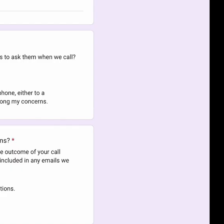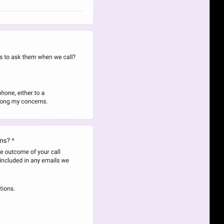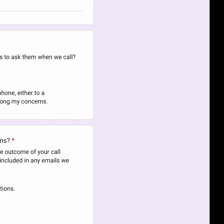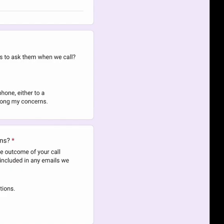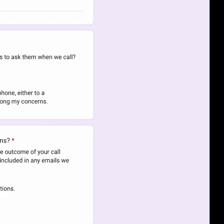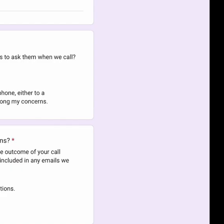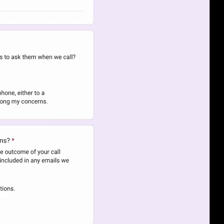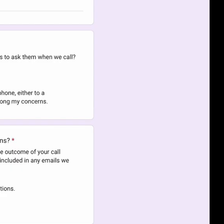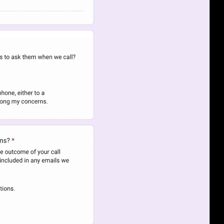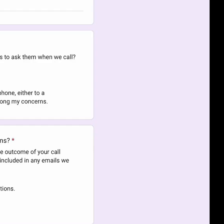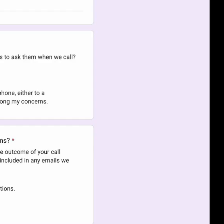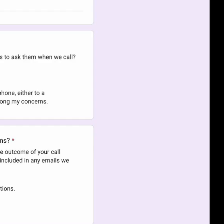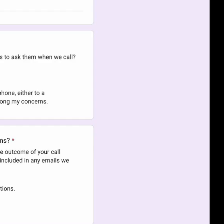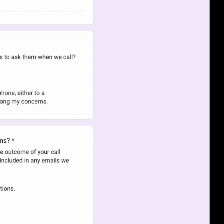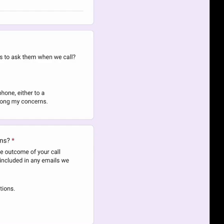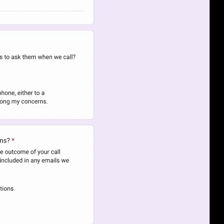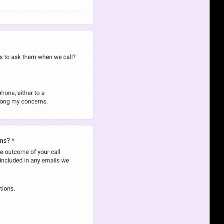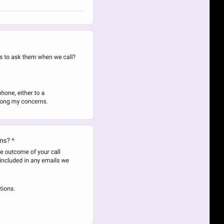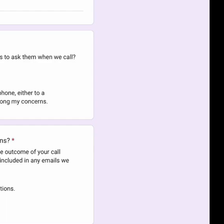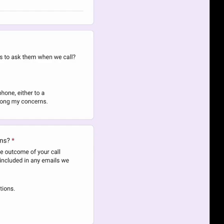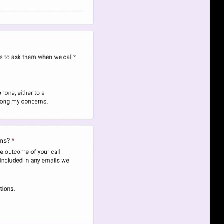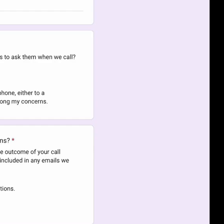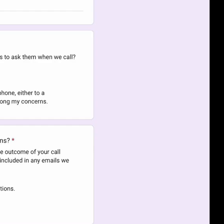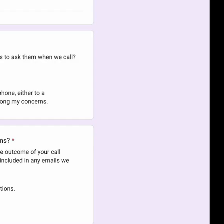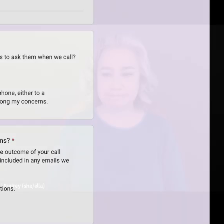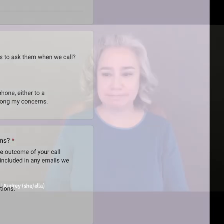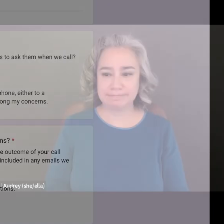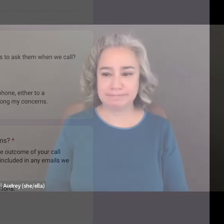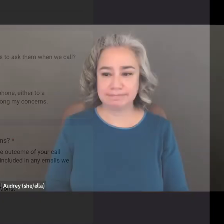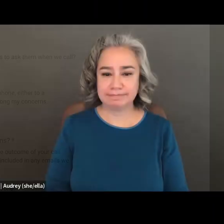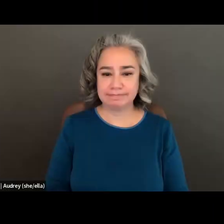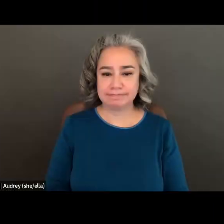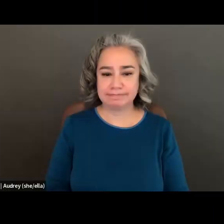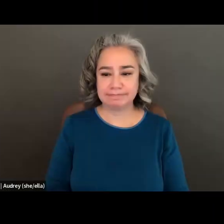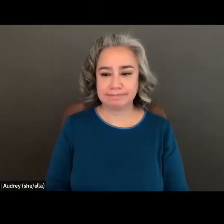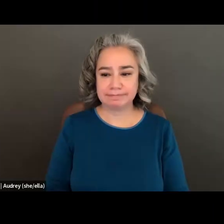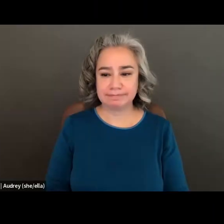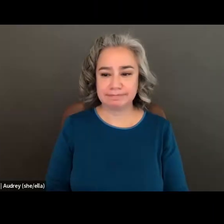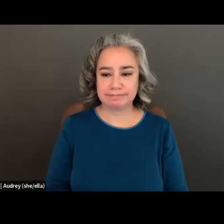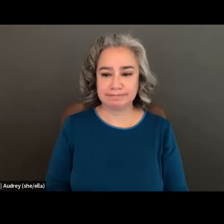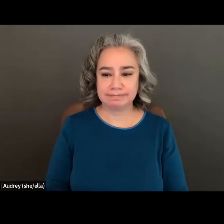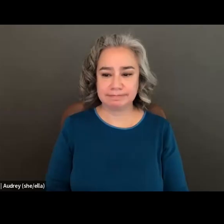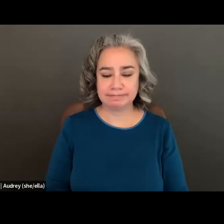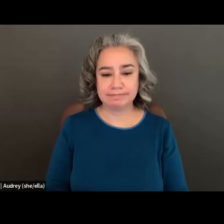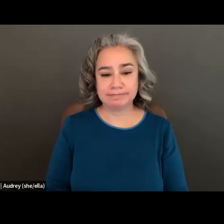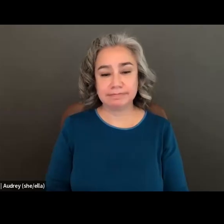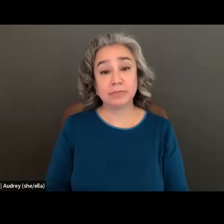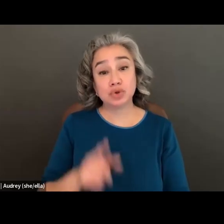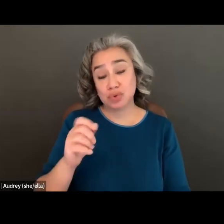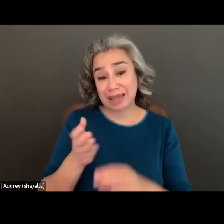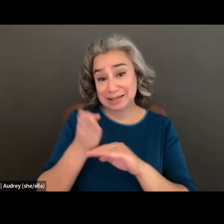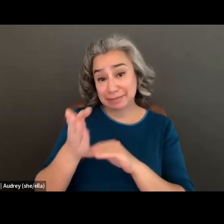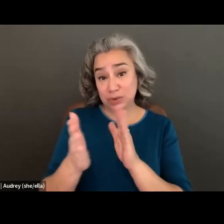receive any other information, such as the staffer's response or the answers to any questions. You can also submit a request or